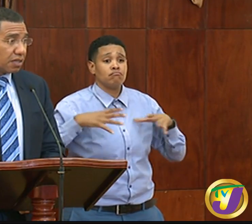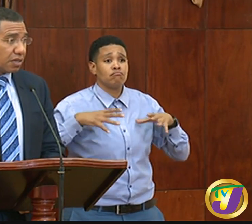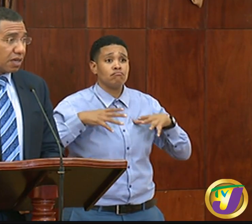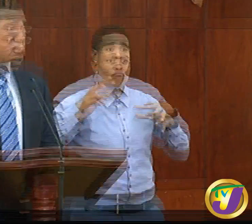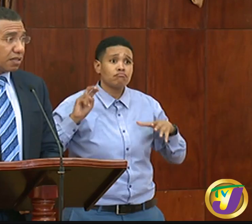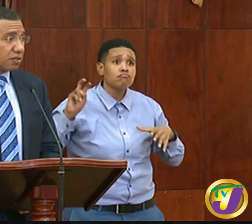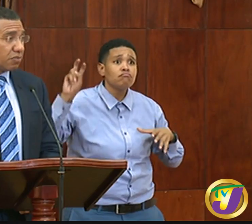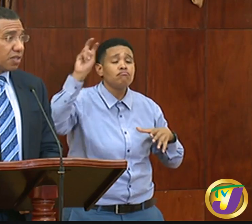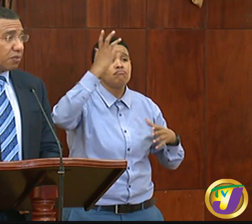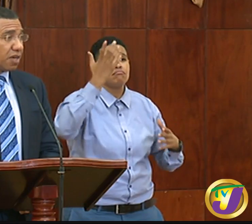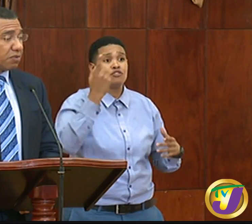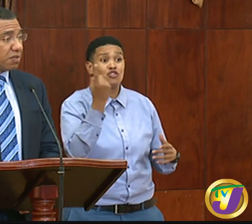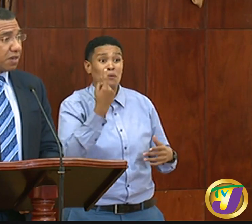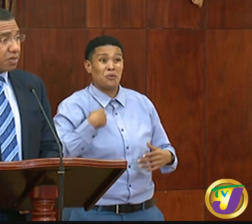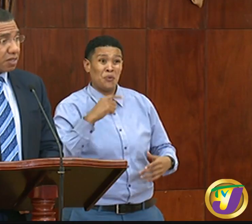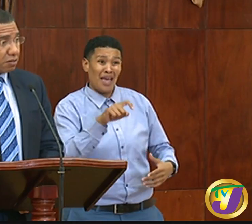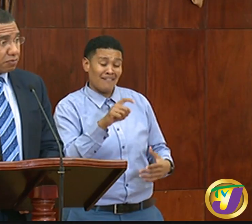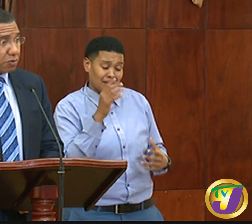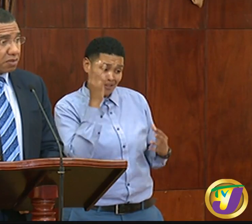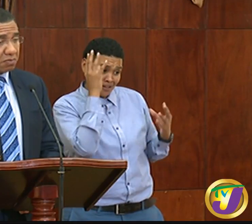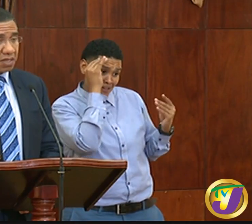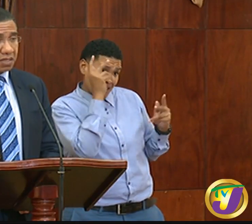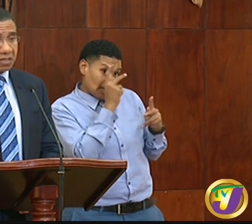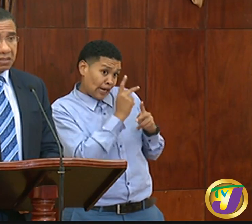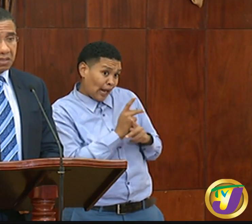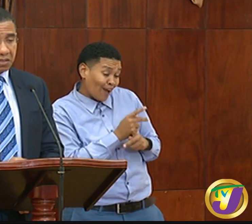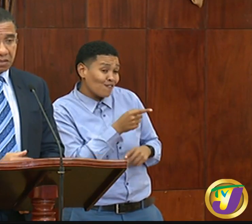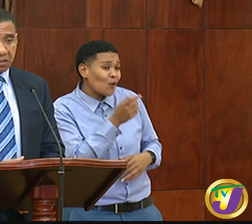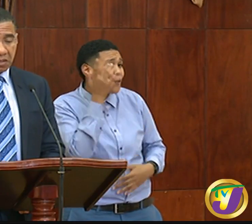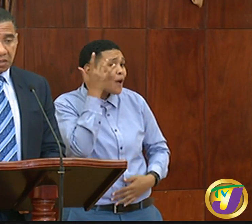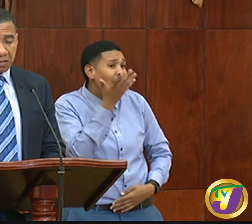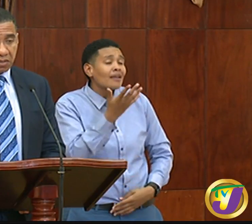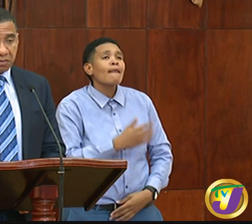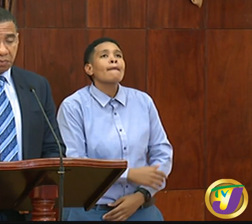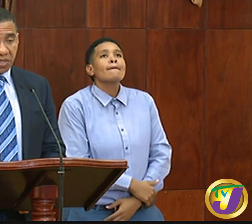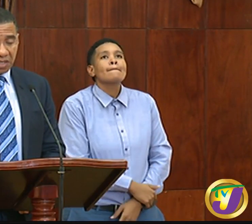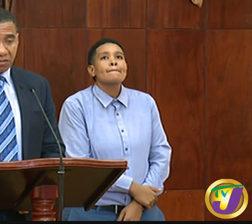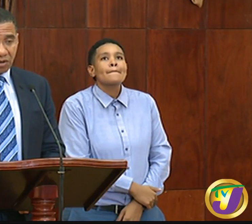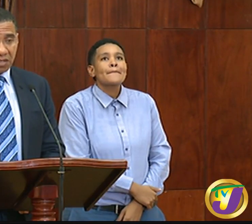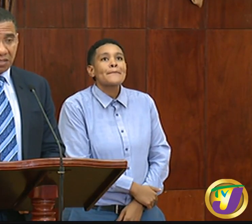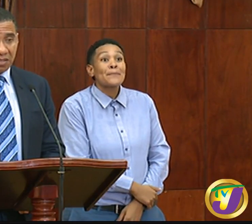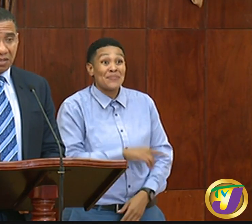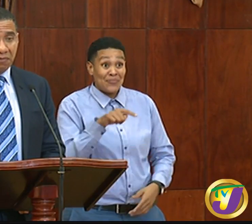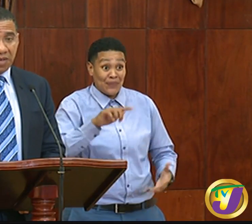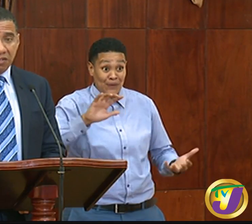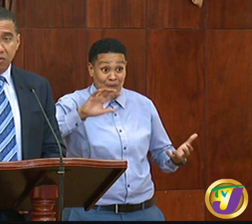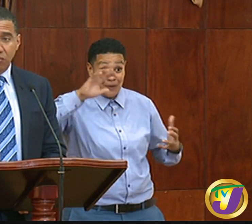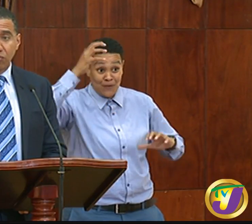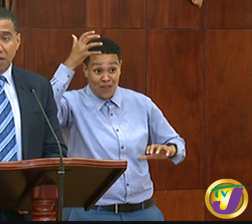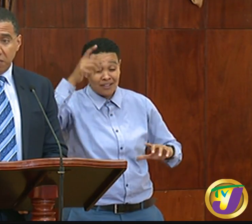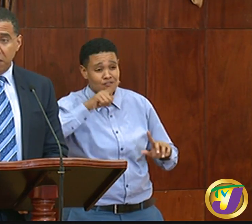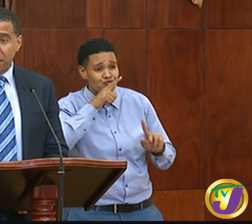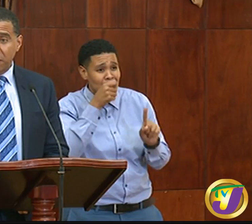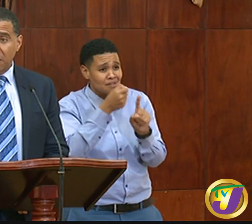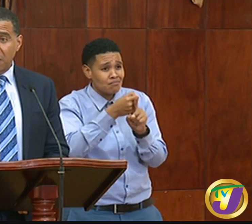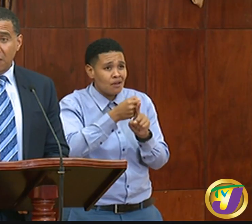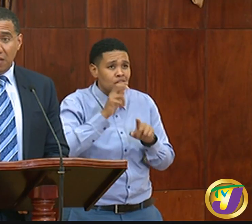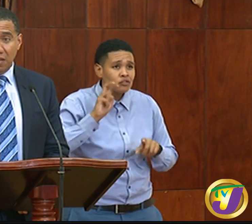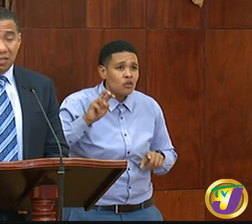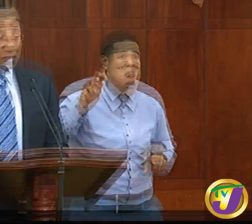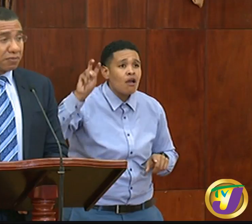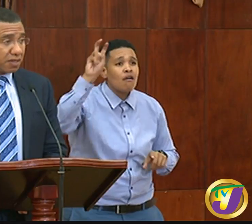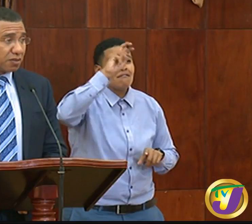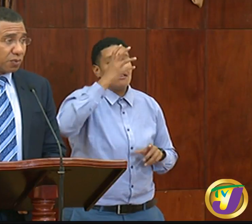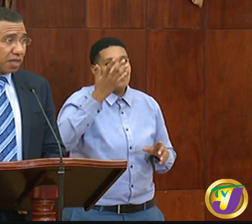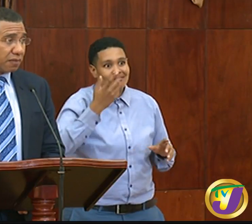obviously, is something that we have to be very careful with, because this present crisis affects travel